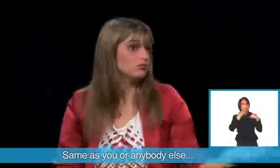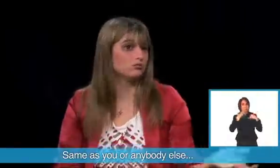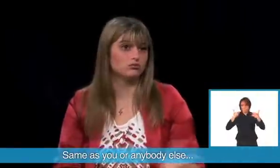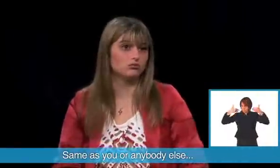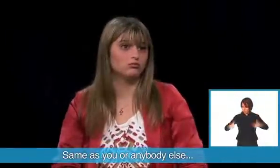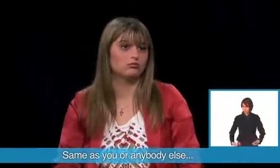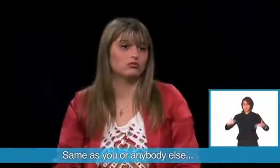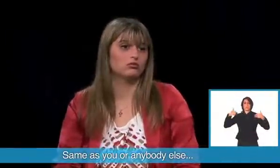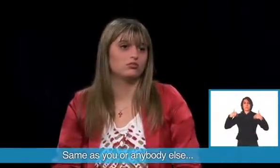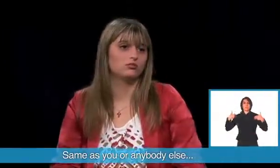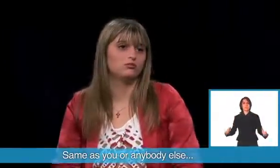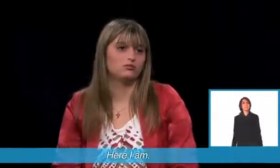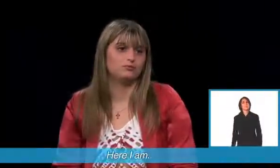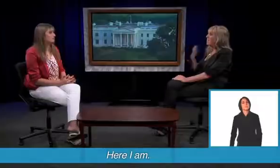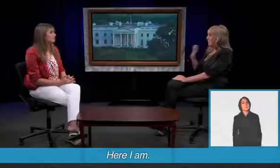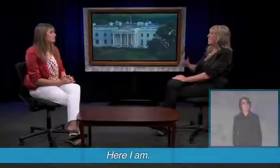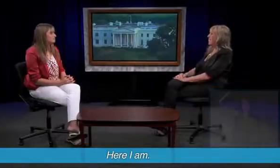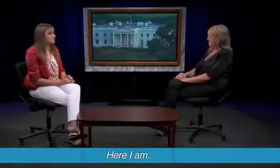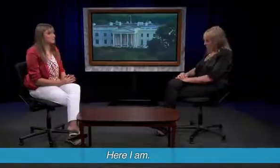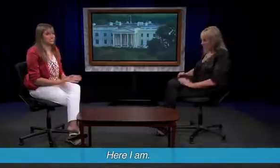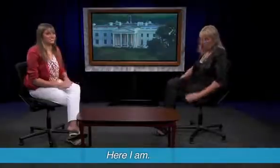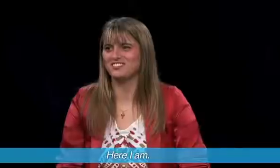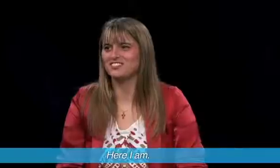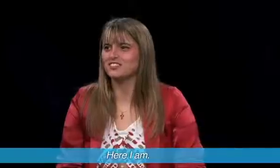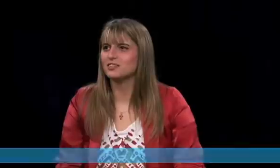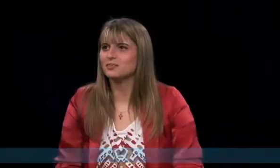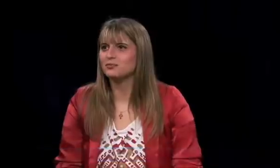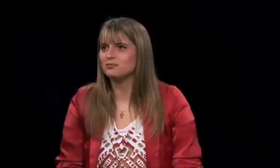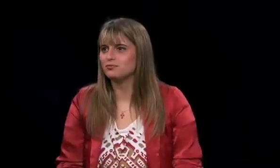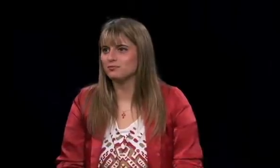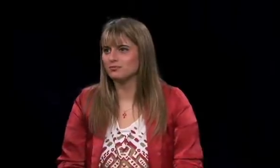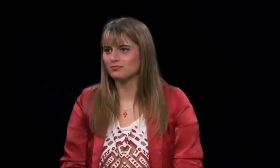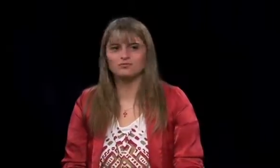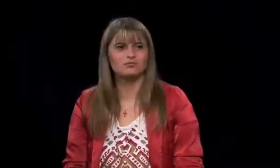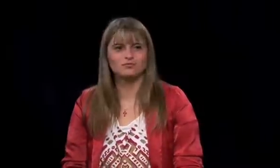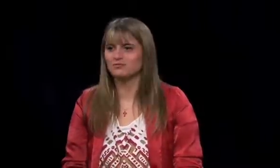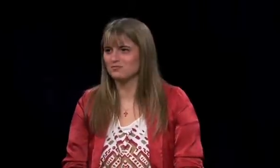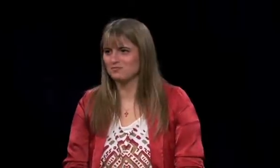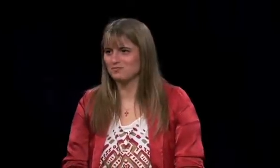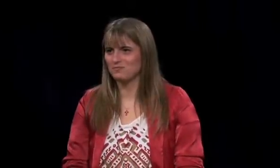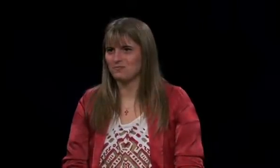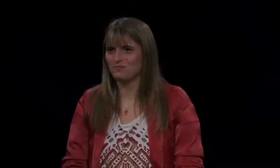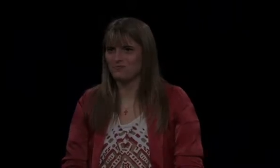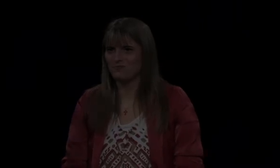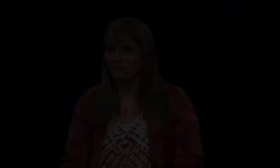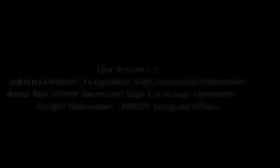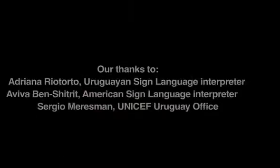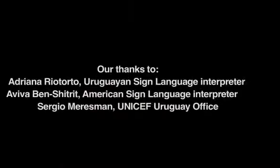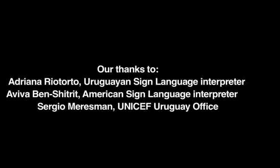or anybody else. Here I am.